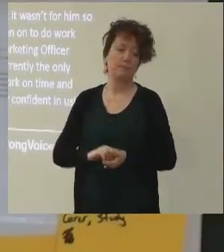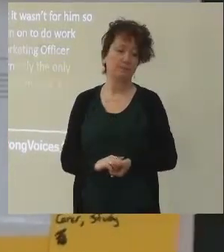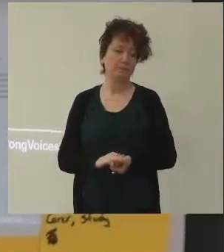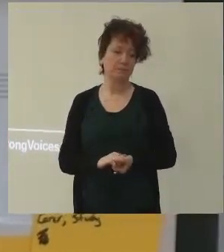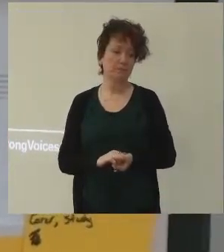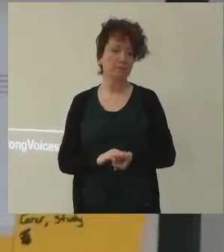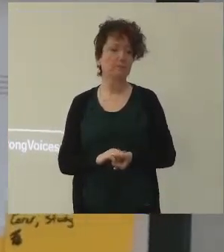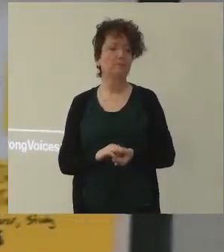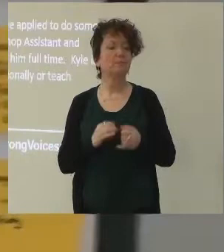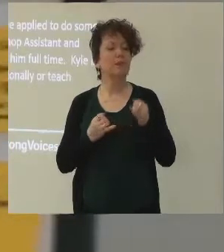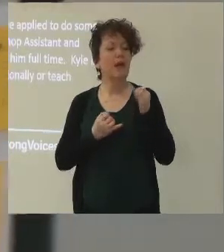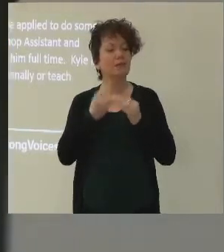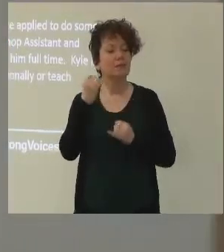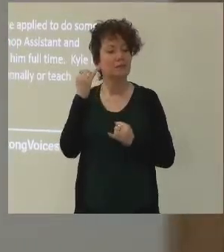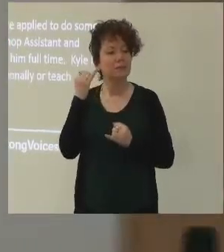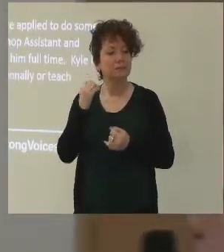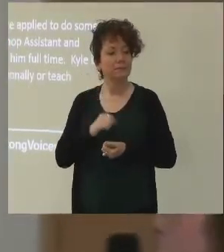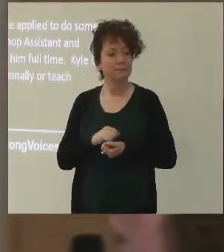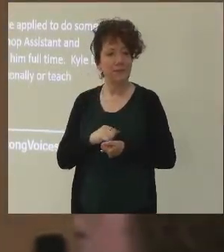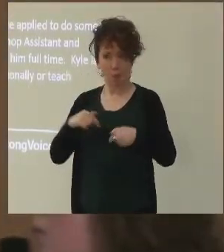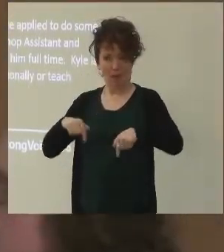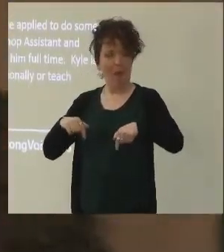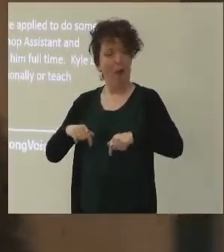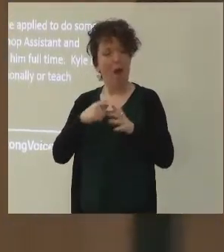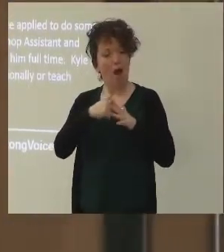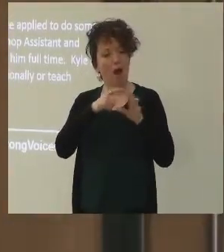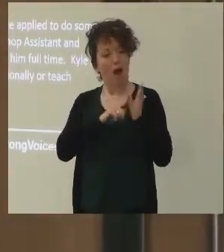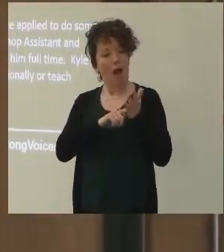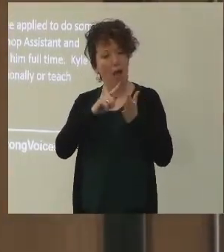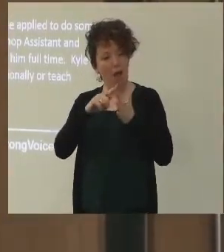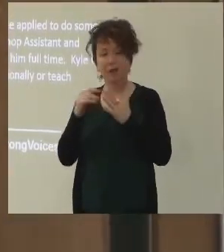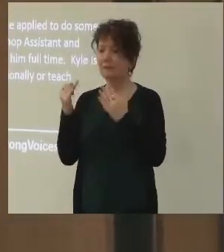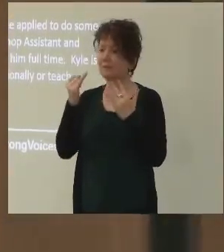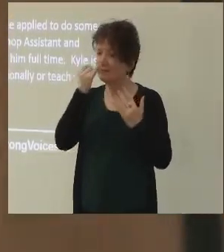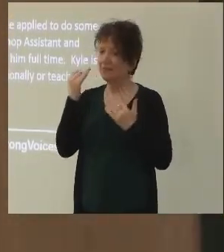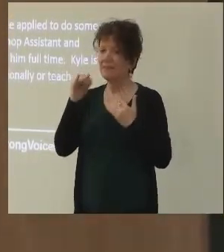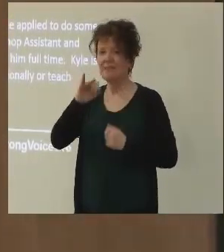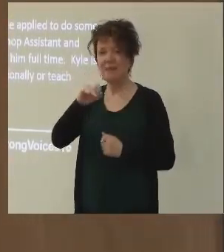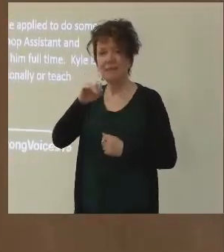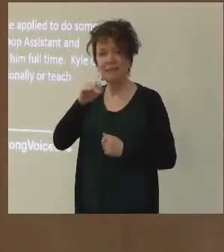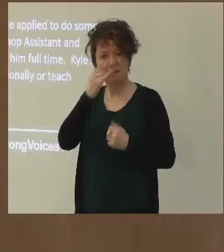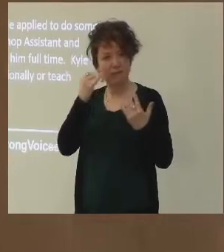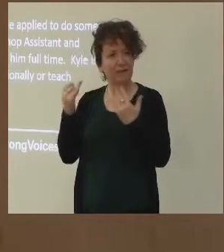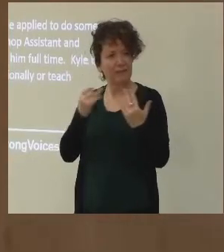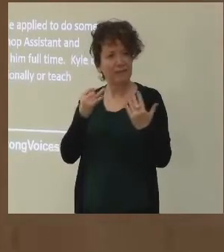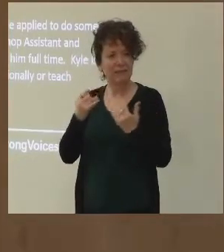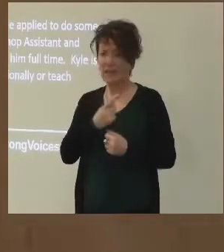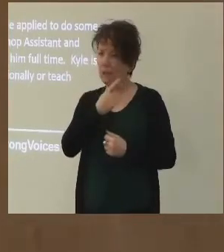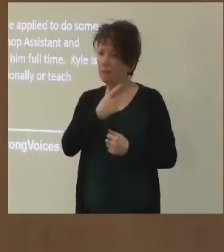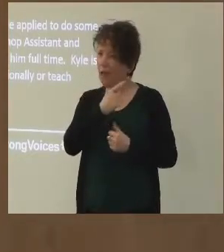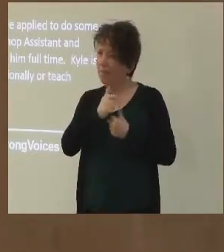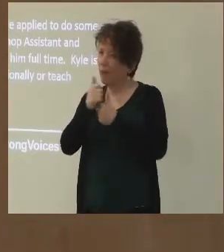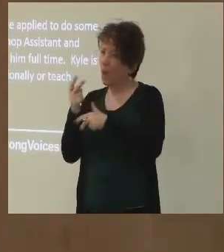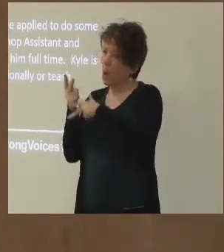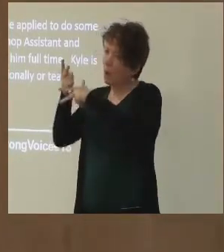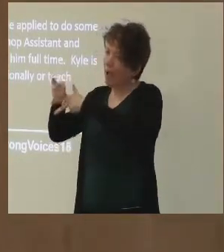the last one from the people in the room, we have Kyle, who is 17 and is a young carer. He's